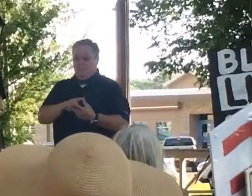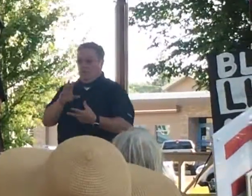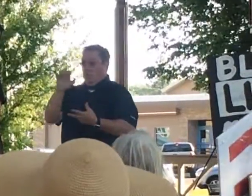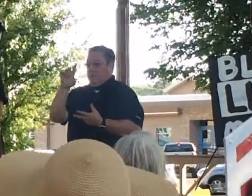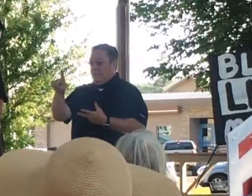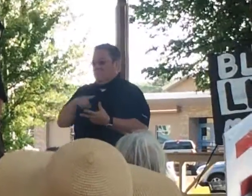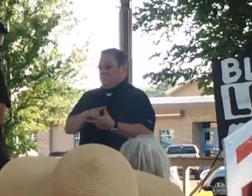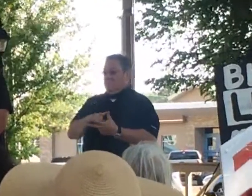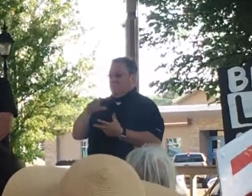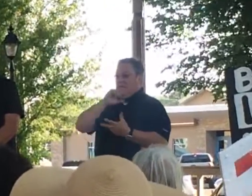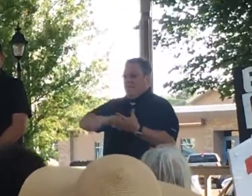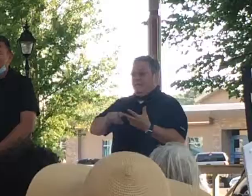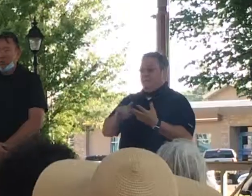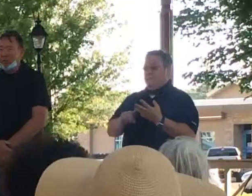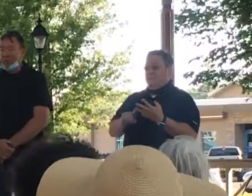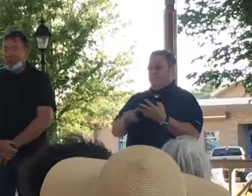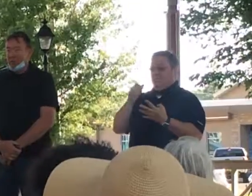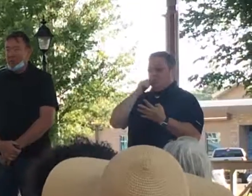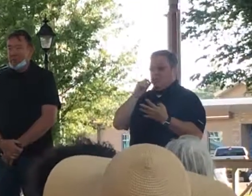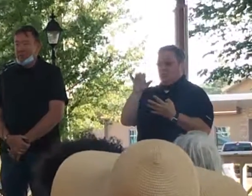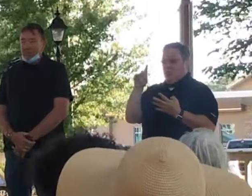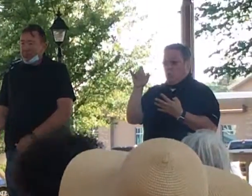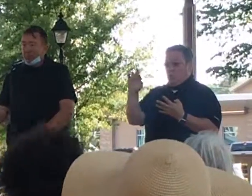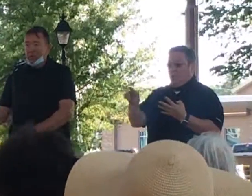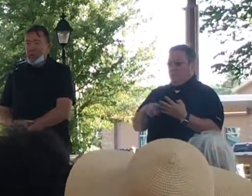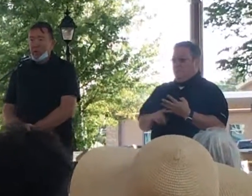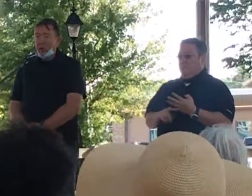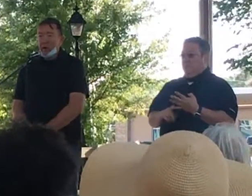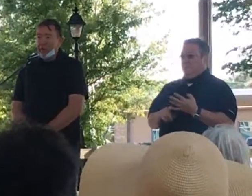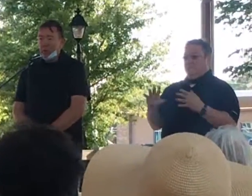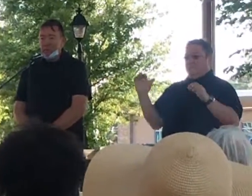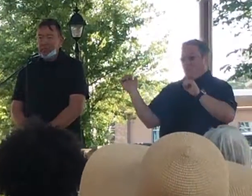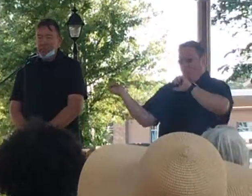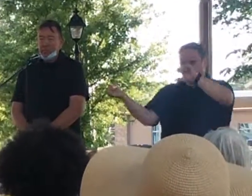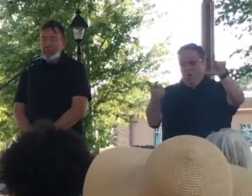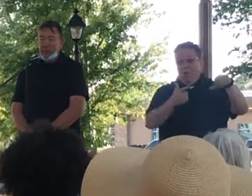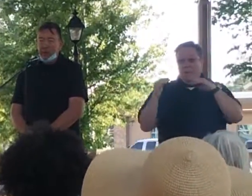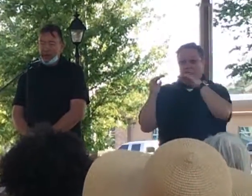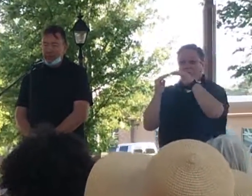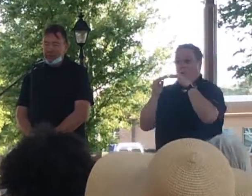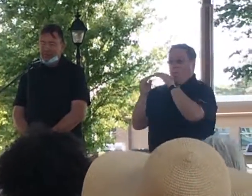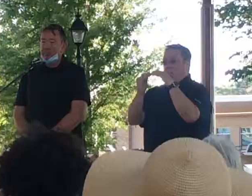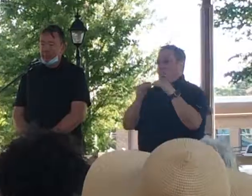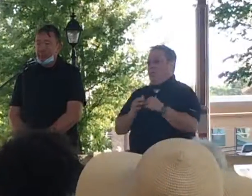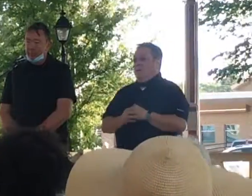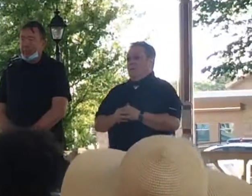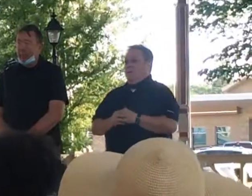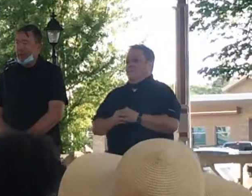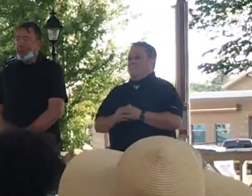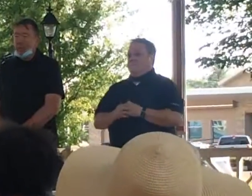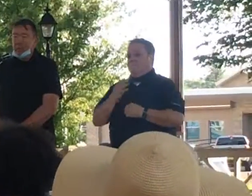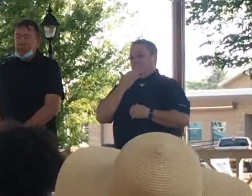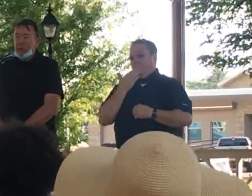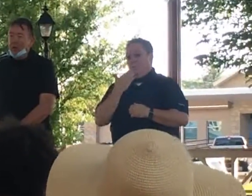creed, age, gender, we're all equal. And,